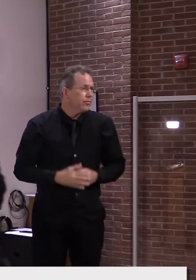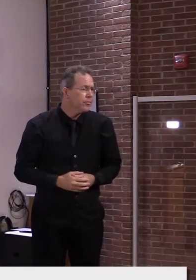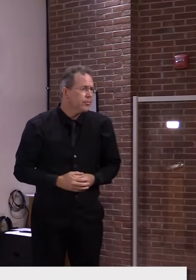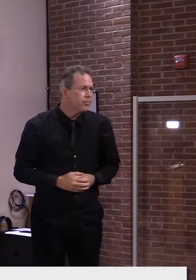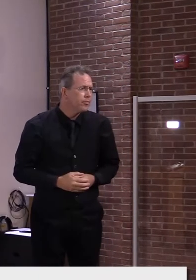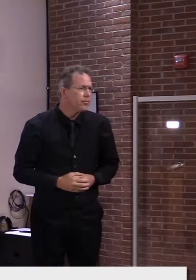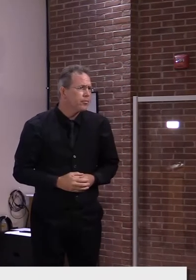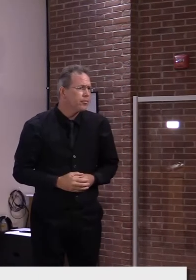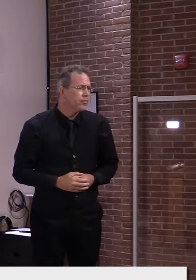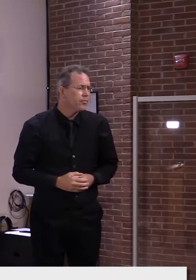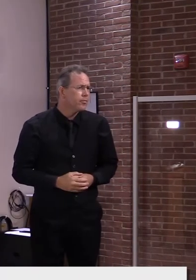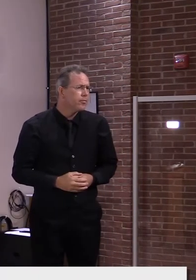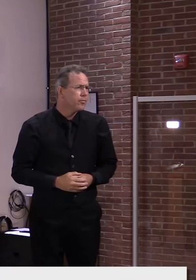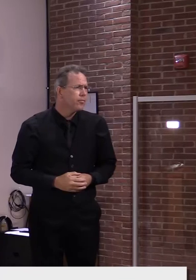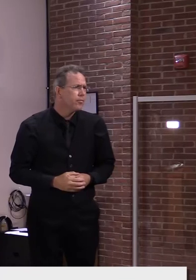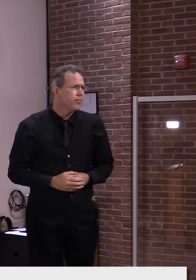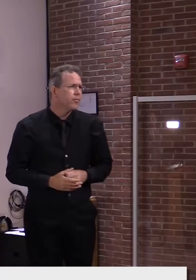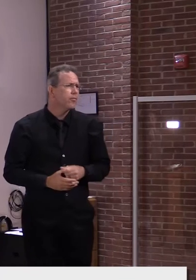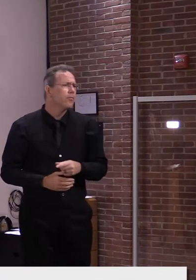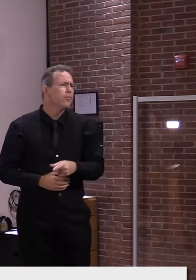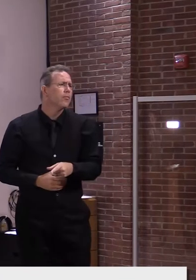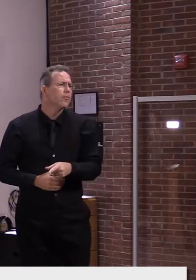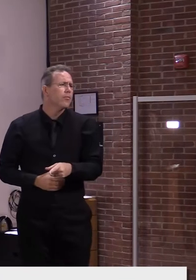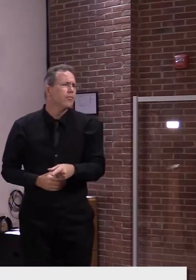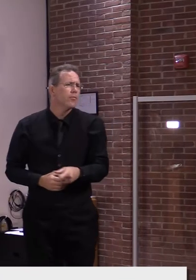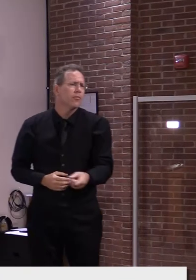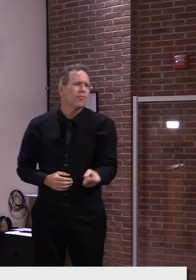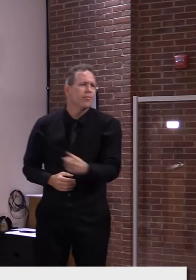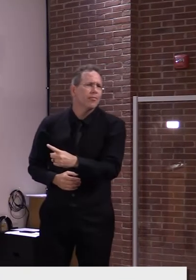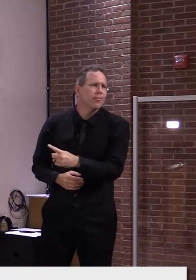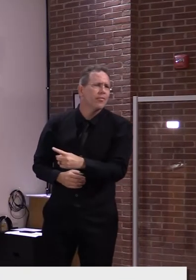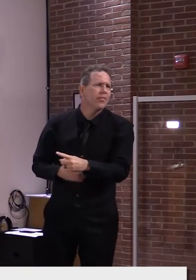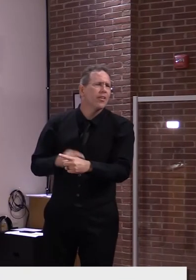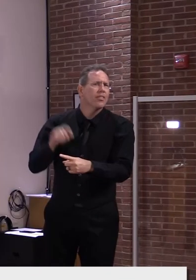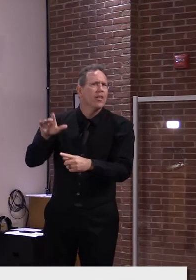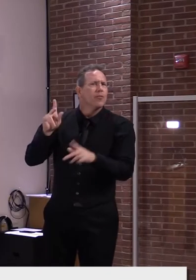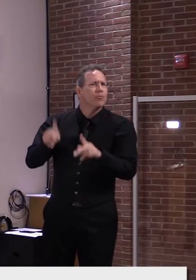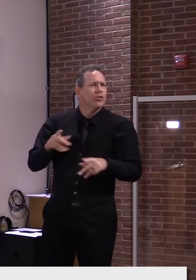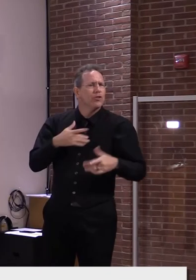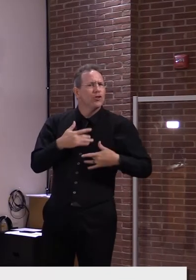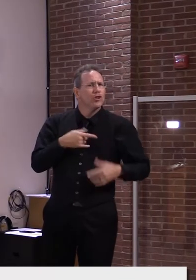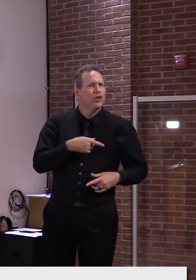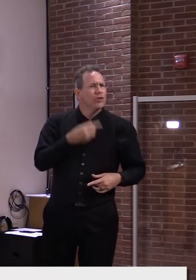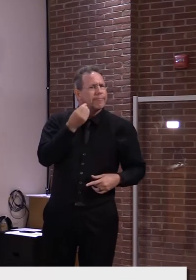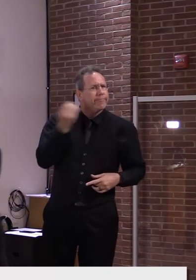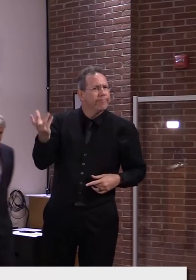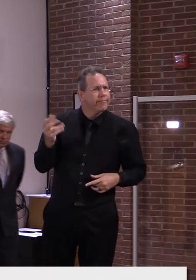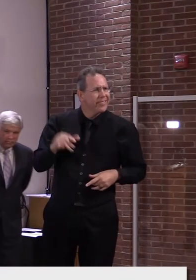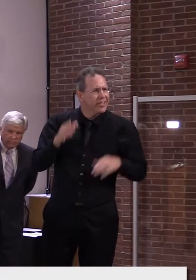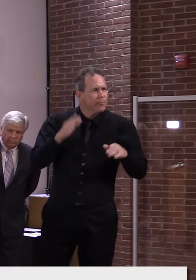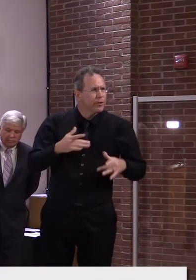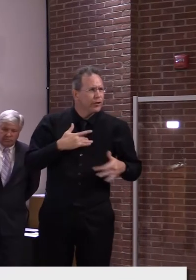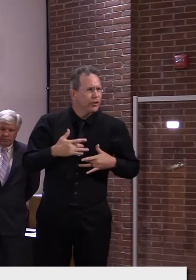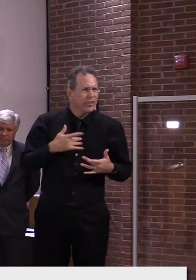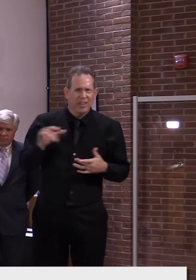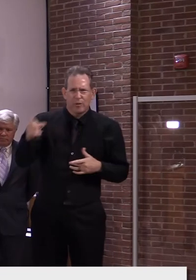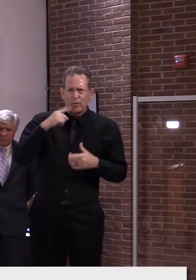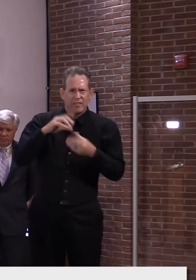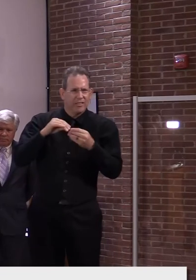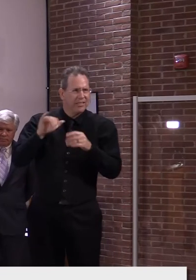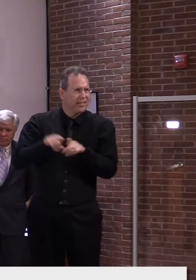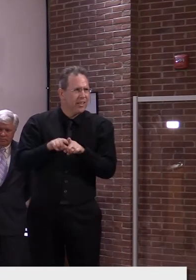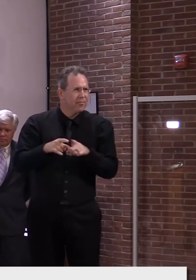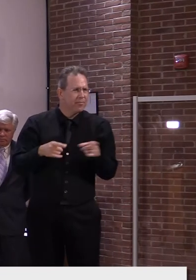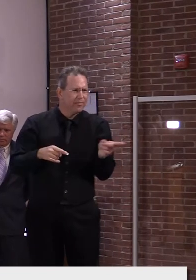This particular speaking with was concerned that, much like you just said, that it really wasn't a